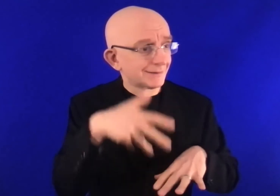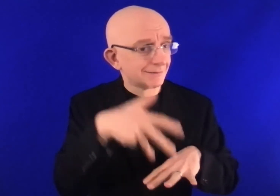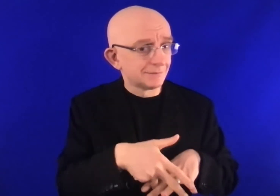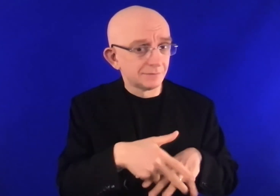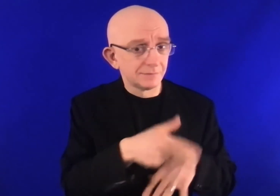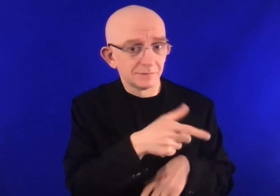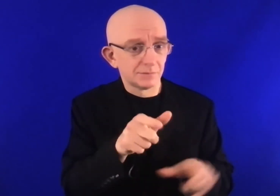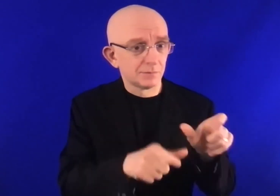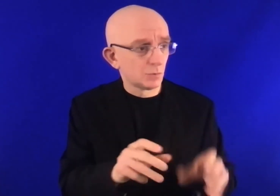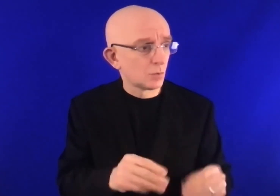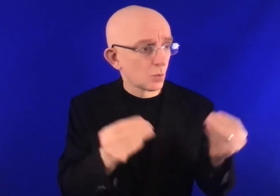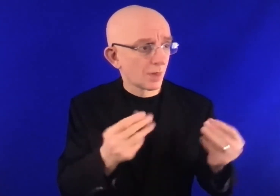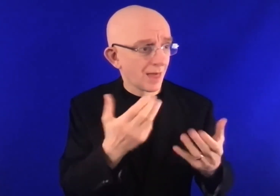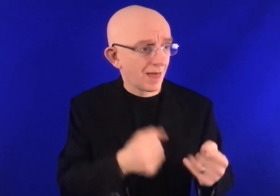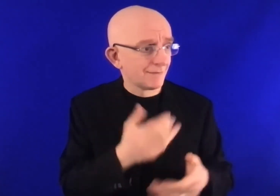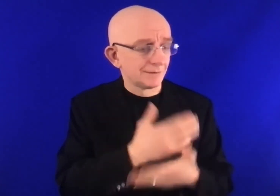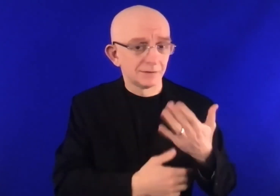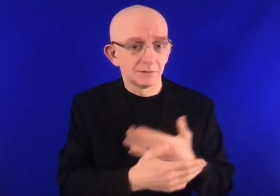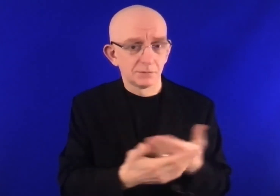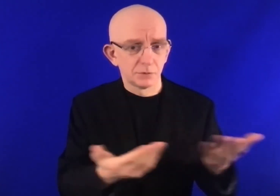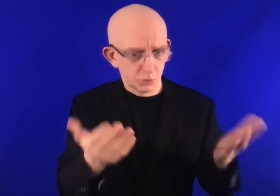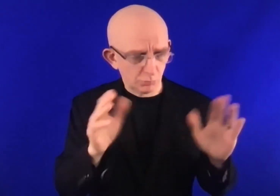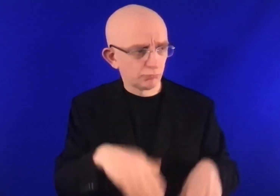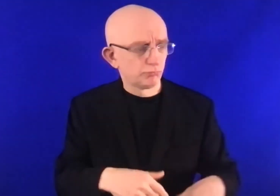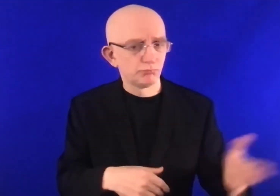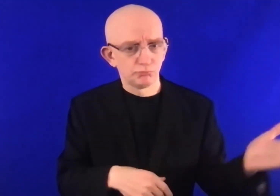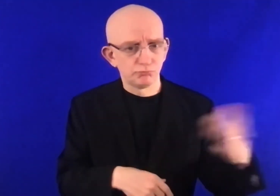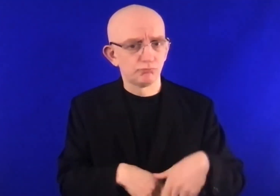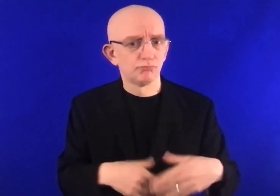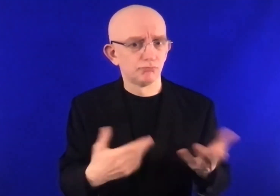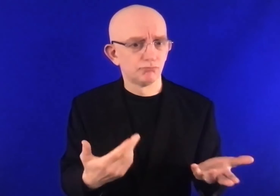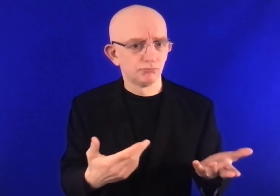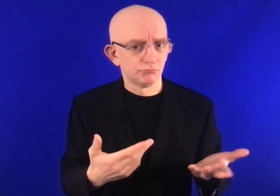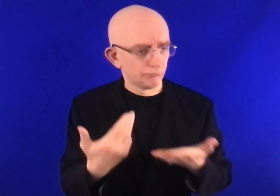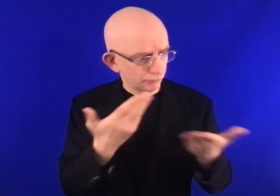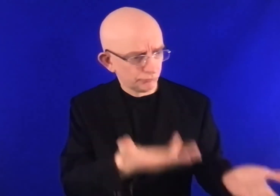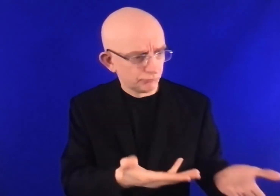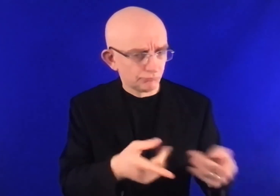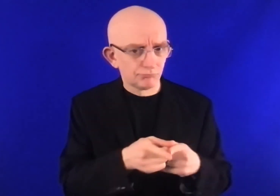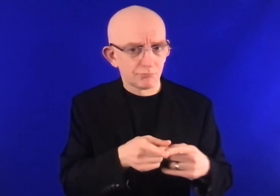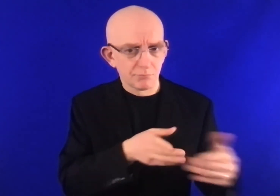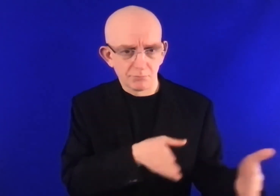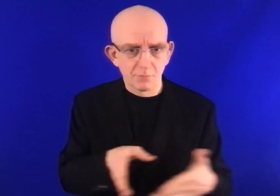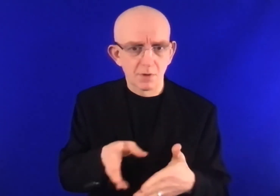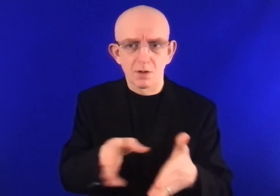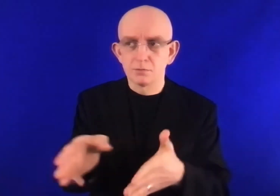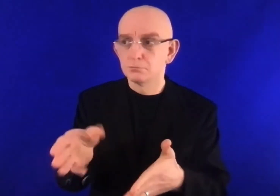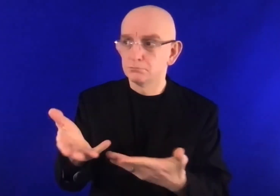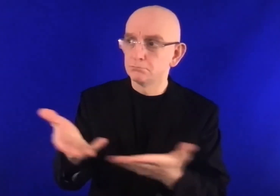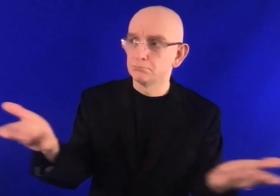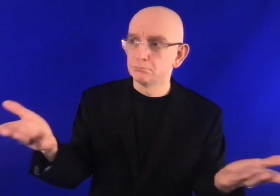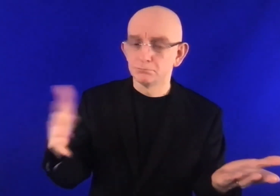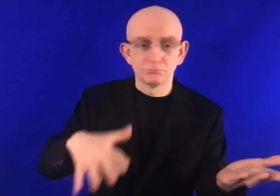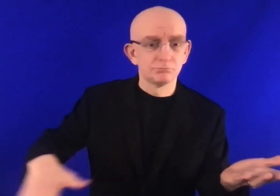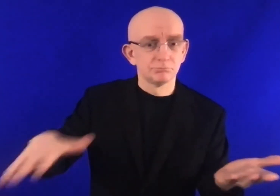the community like other people. When they do something, they should